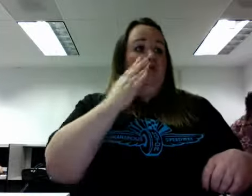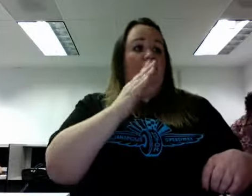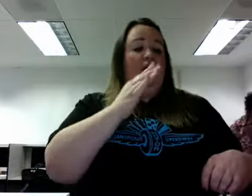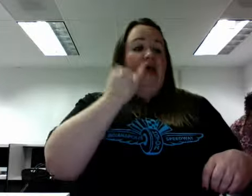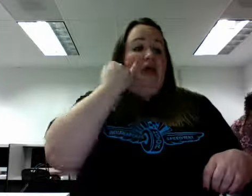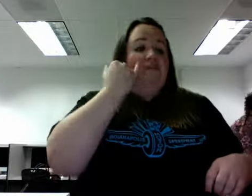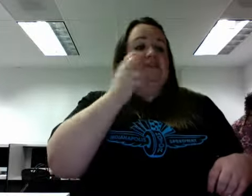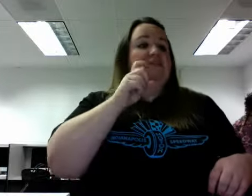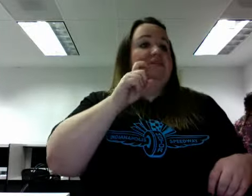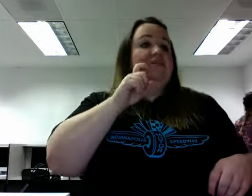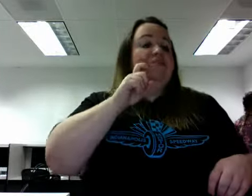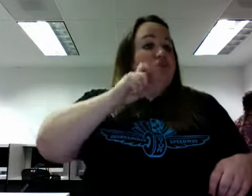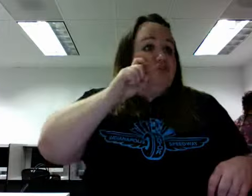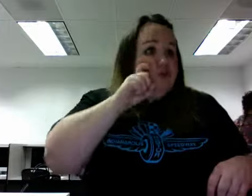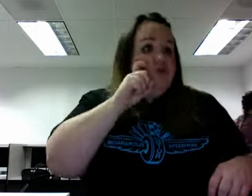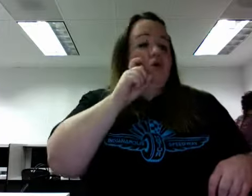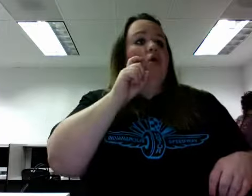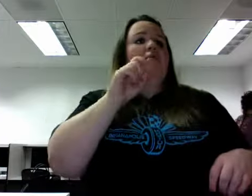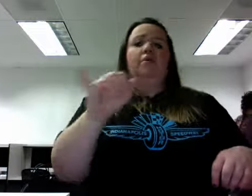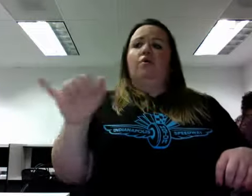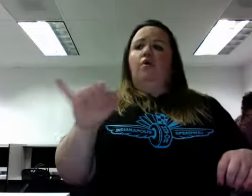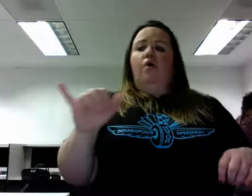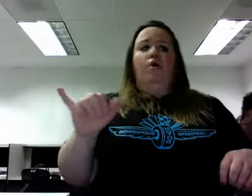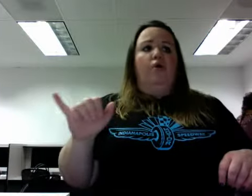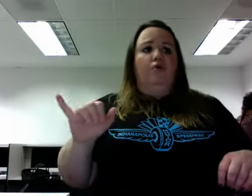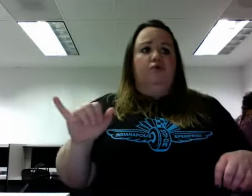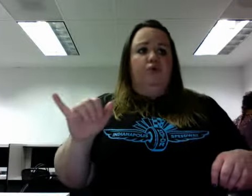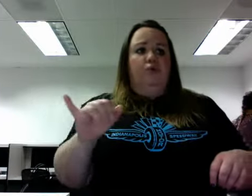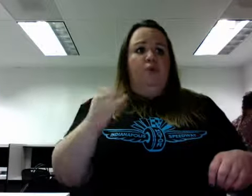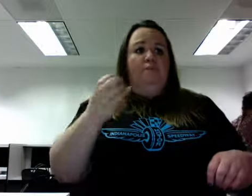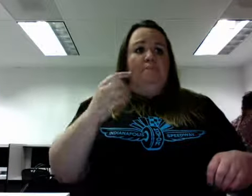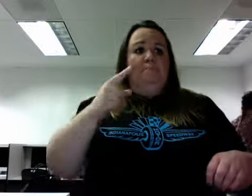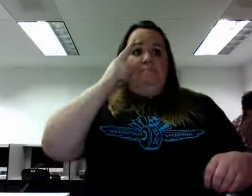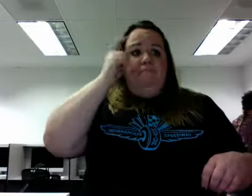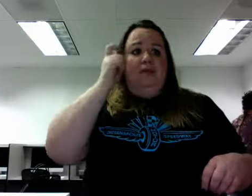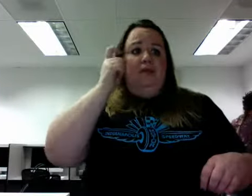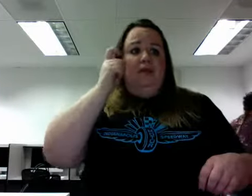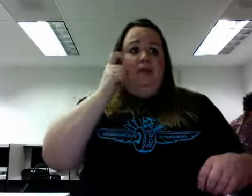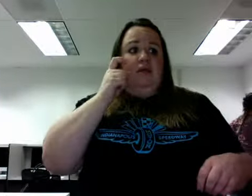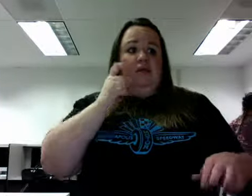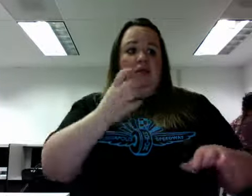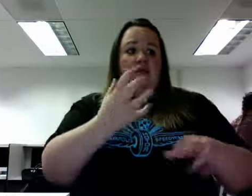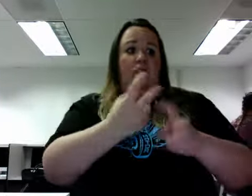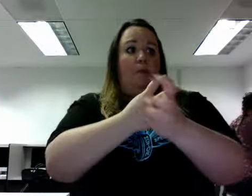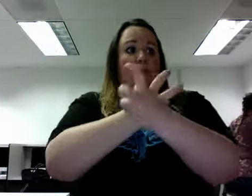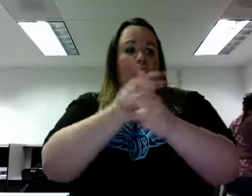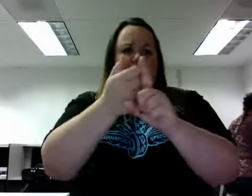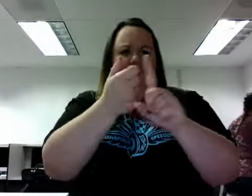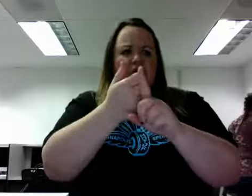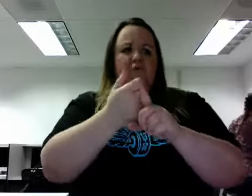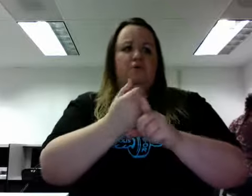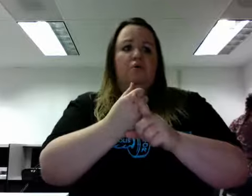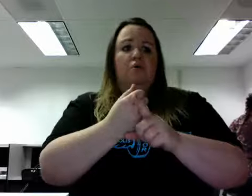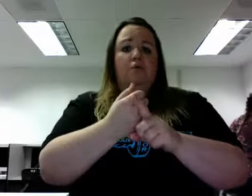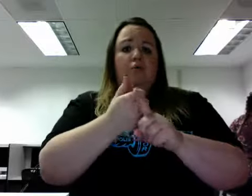of the bone, but I can also tell by whether or not certain areas of the body are fused or brought together. I can look, for instance, at the sternum,